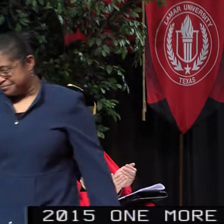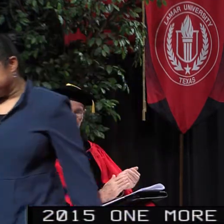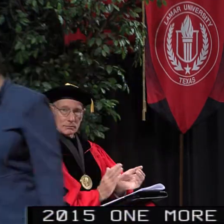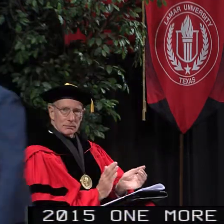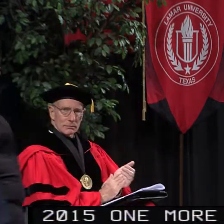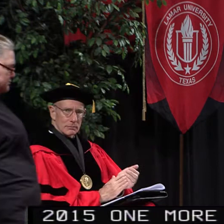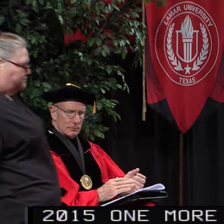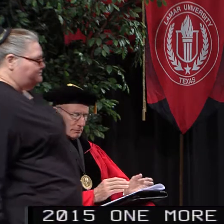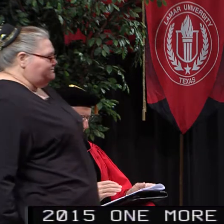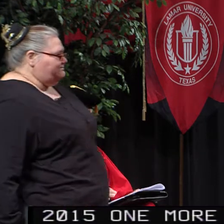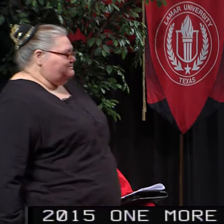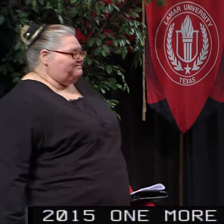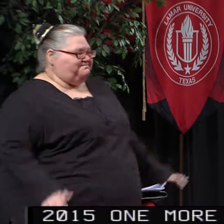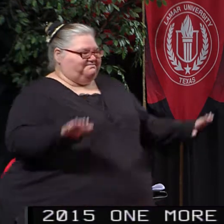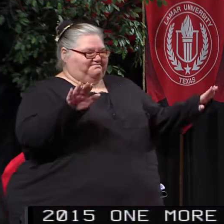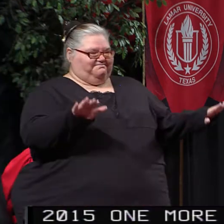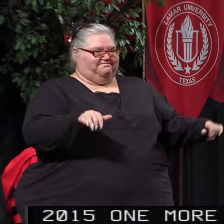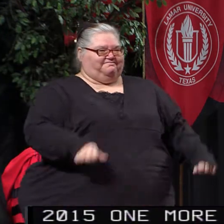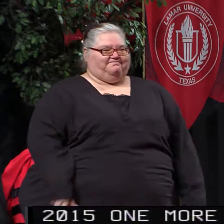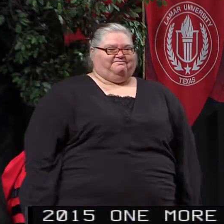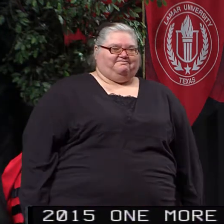Please be seated.